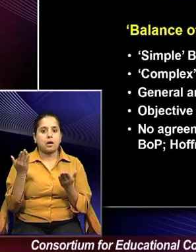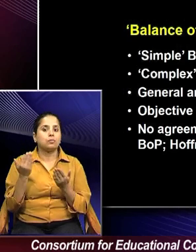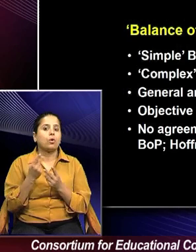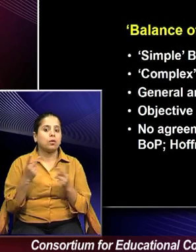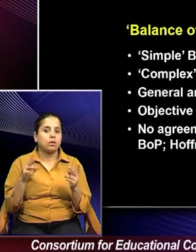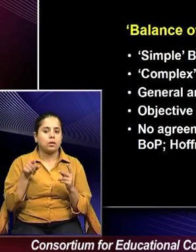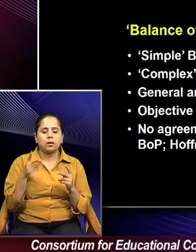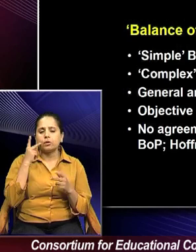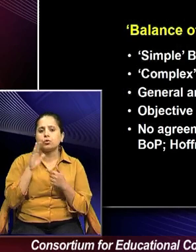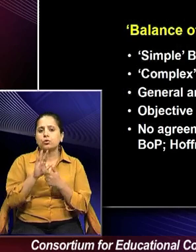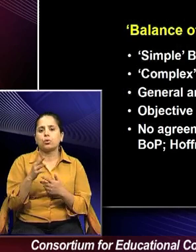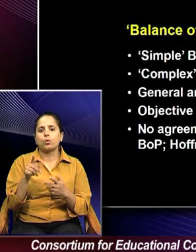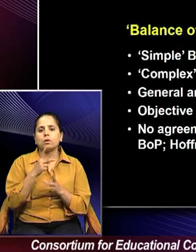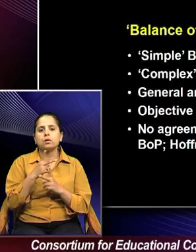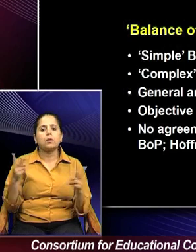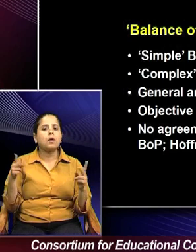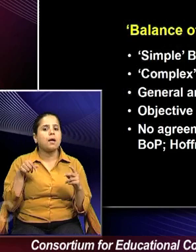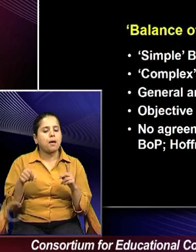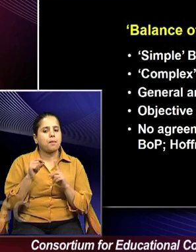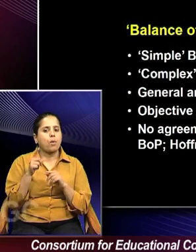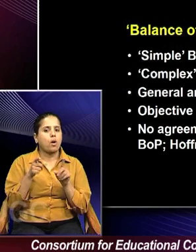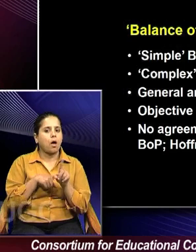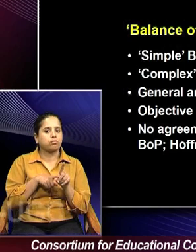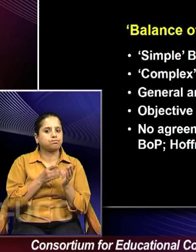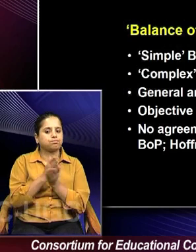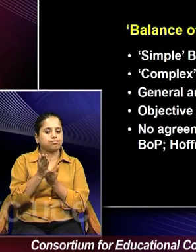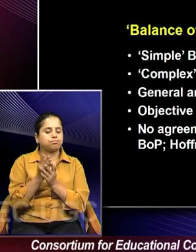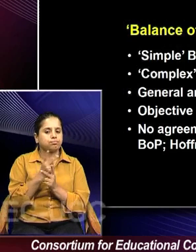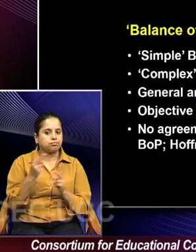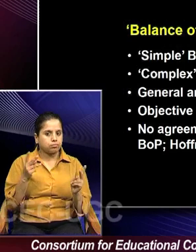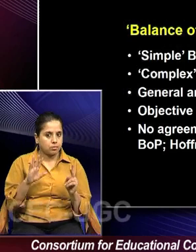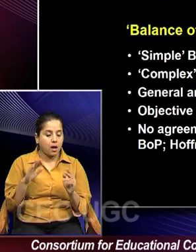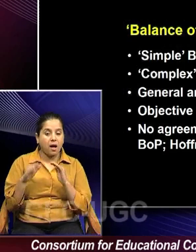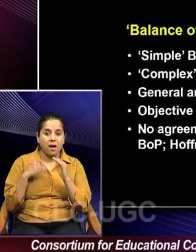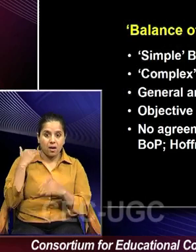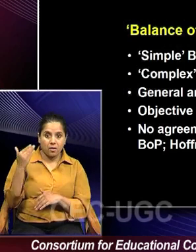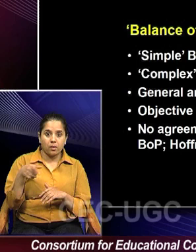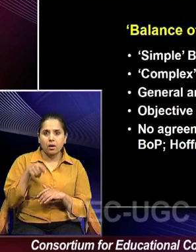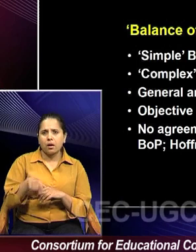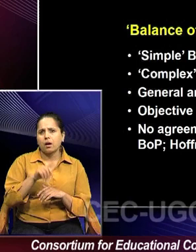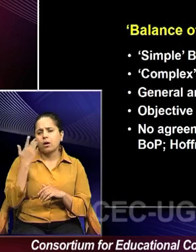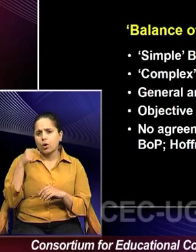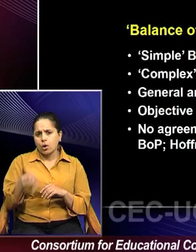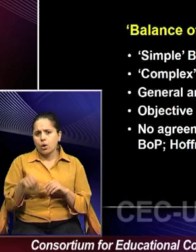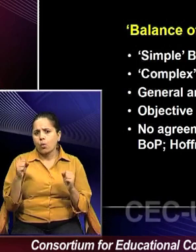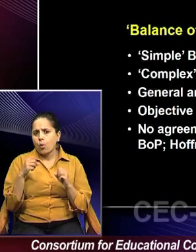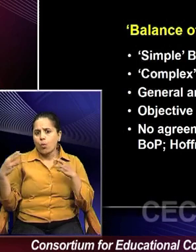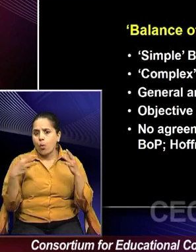basically denotes multipolarity. So, after the end of the Cold War,